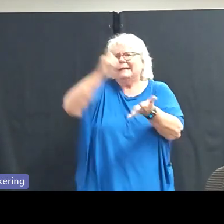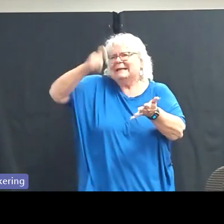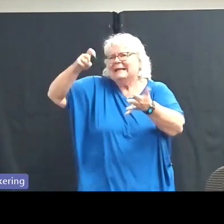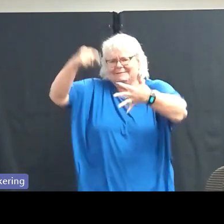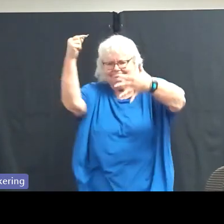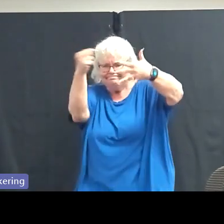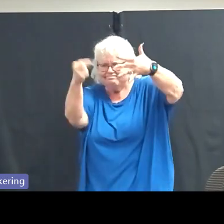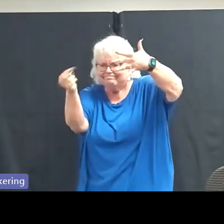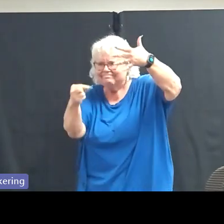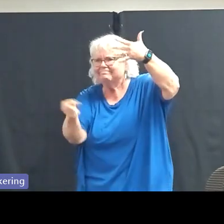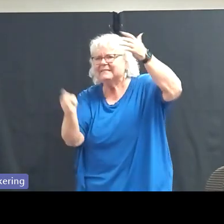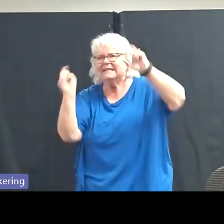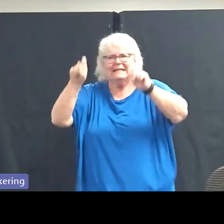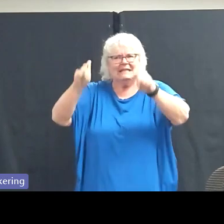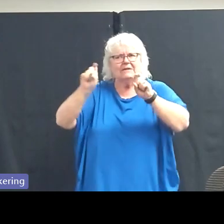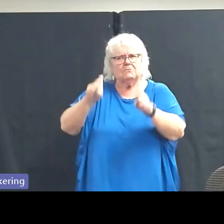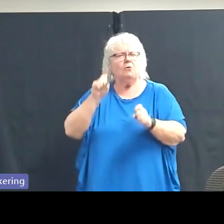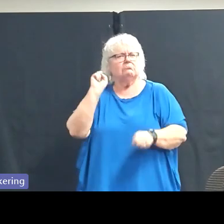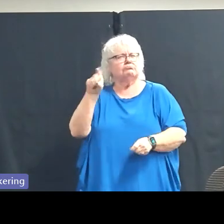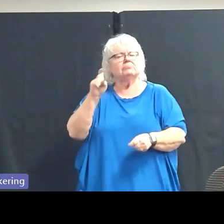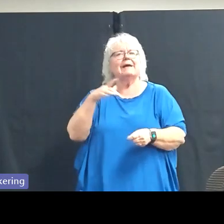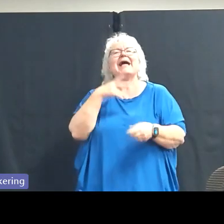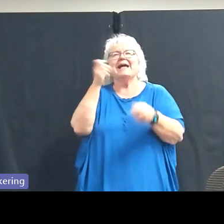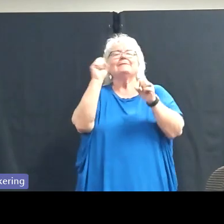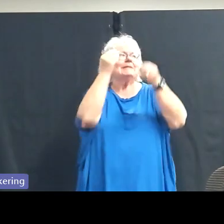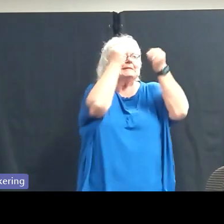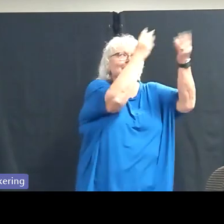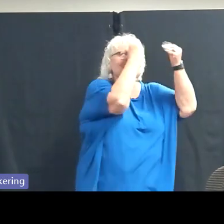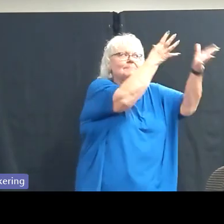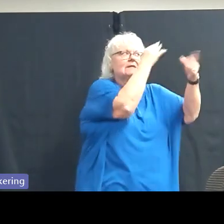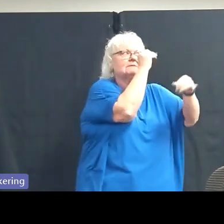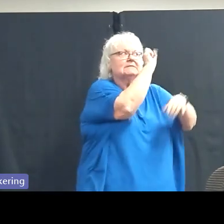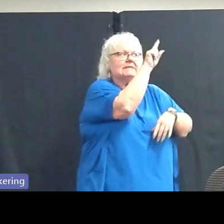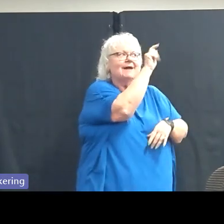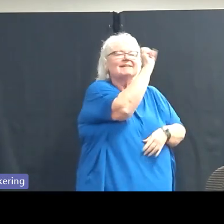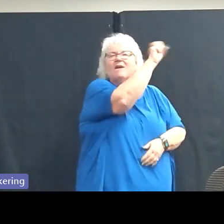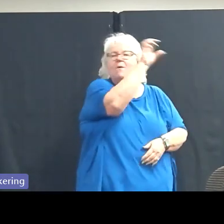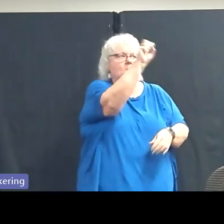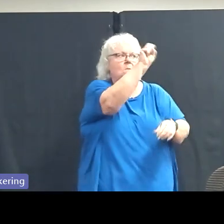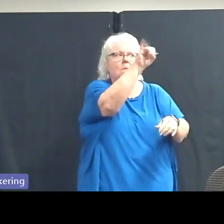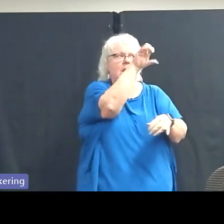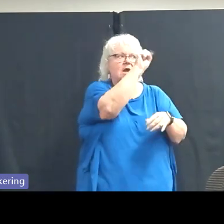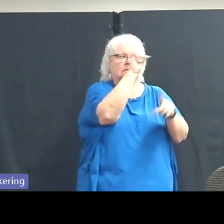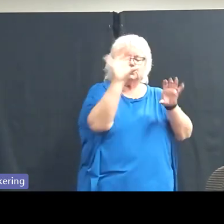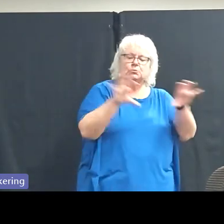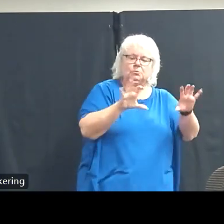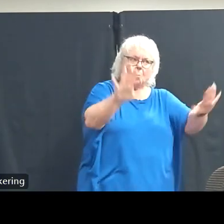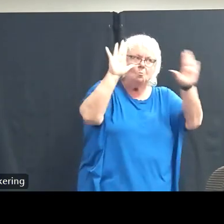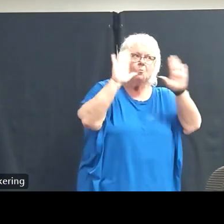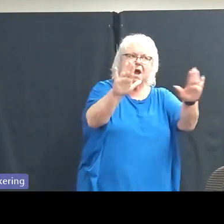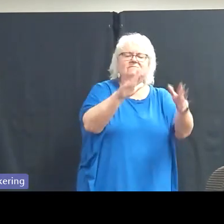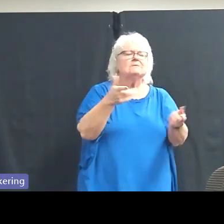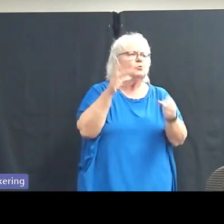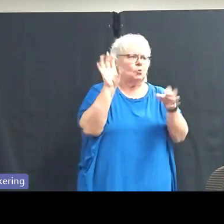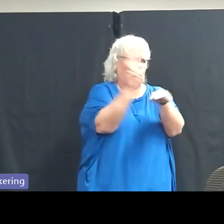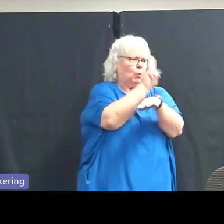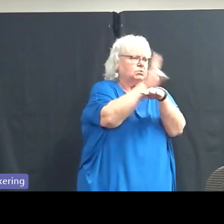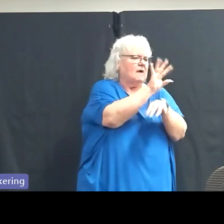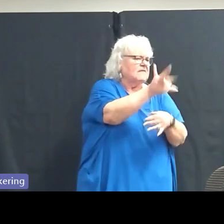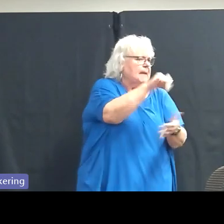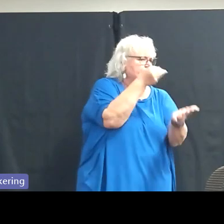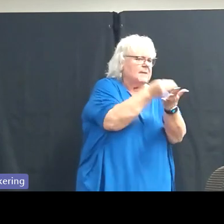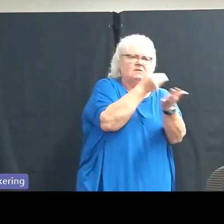I've seen you at these meetings and you've recognized the needs. And I would